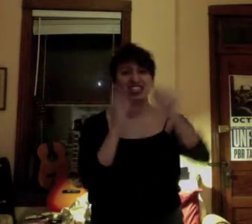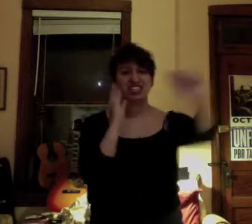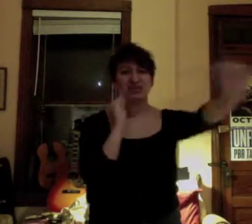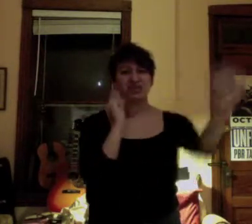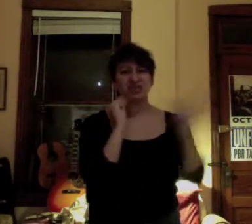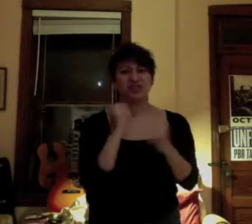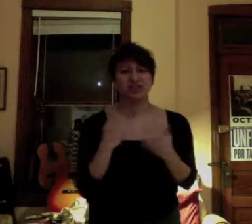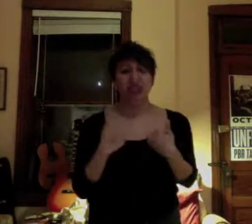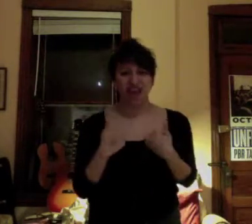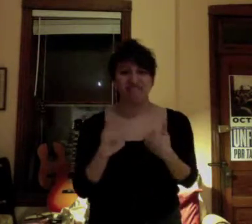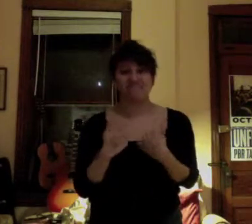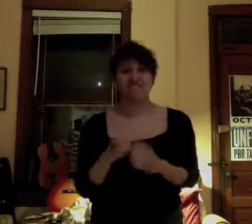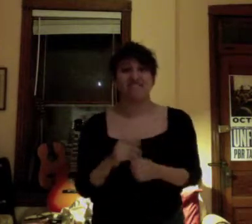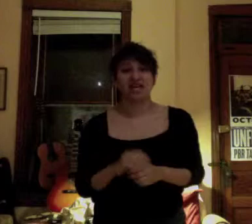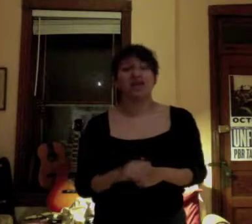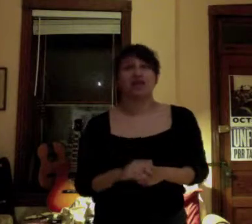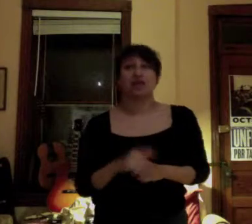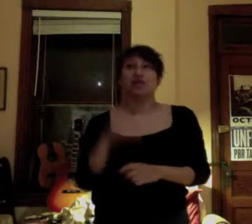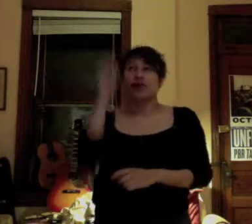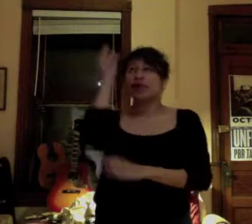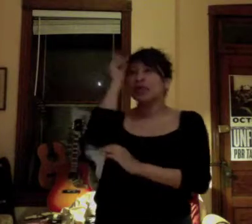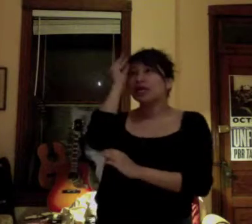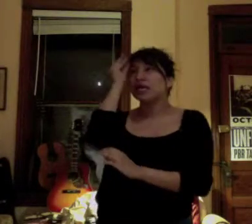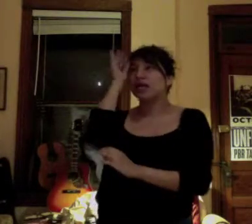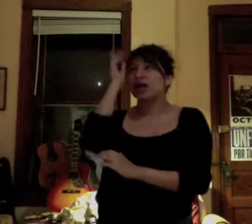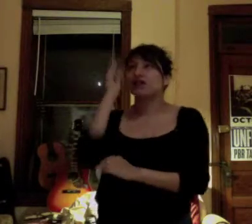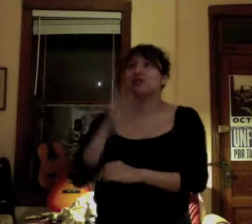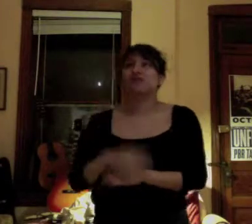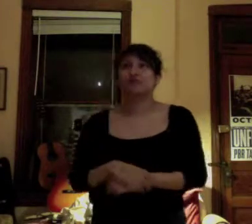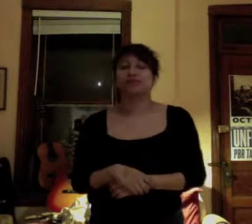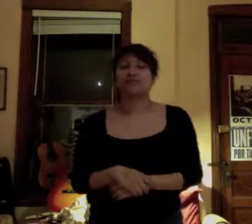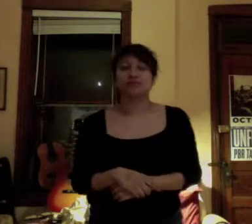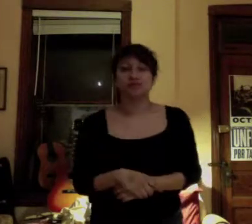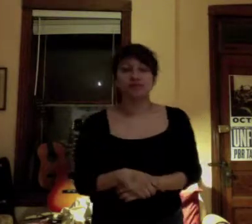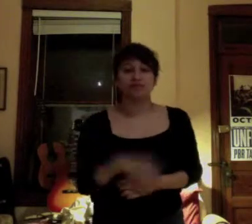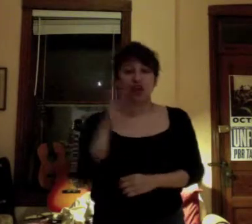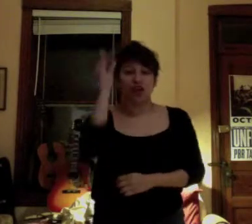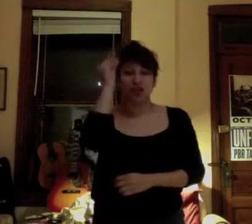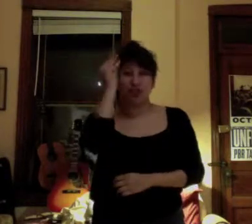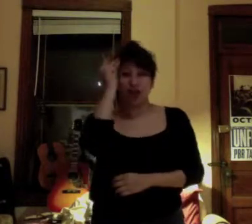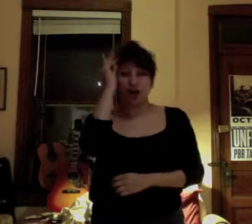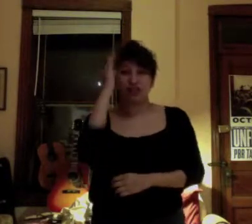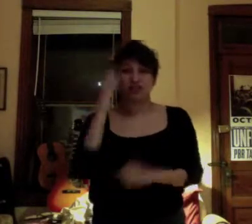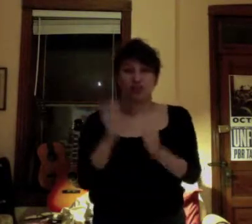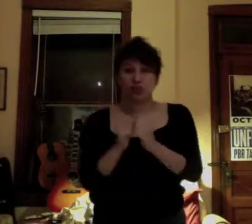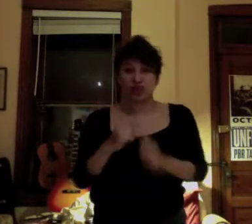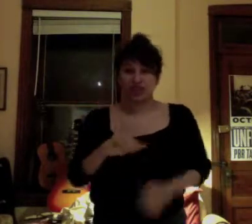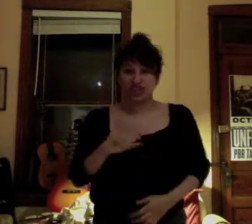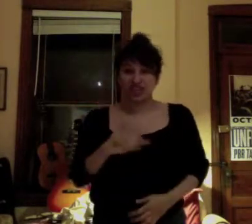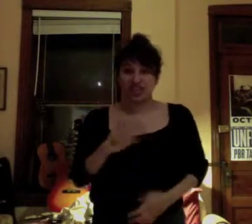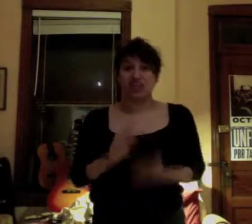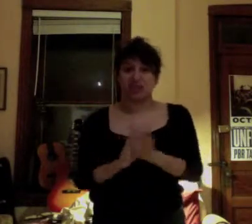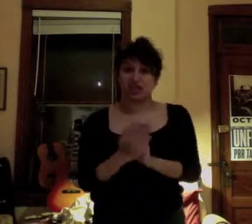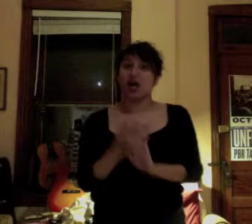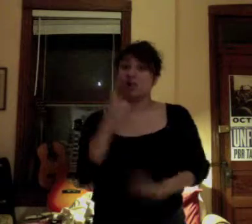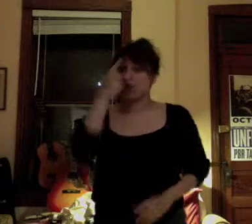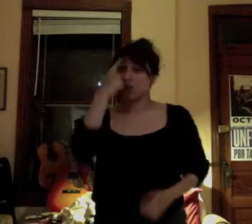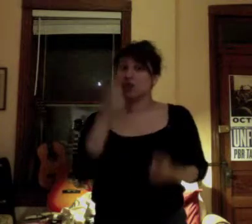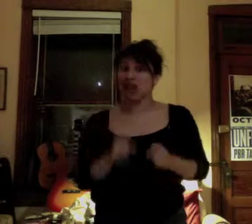being. Thoughts with feeling become reality. We must create what we do in this world